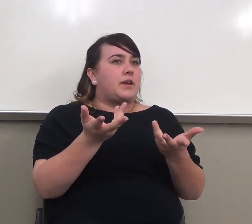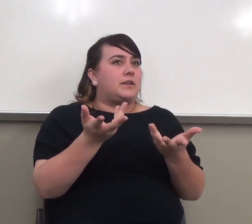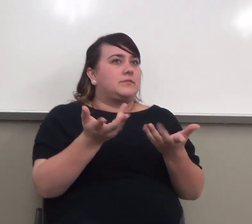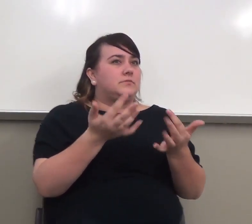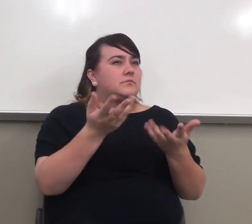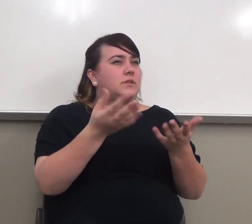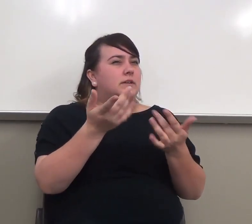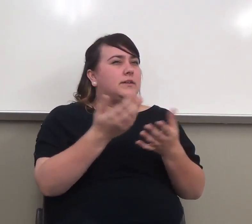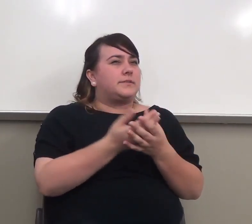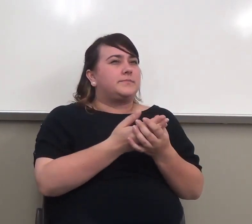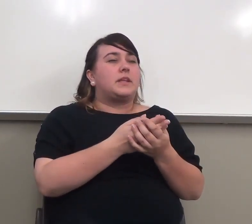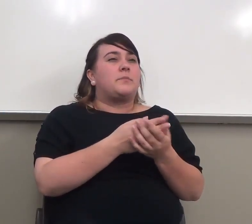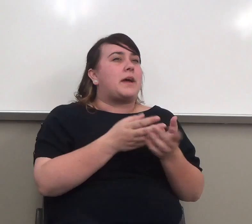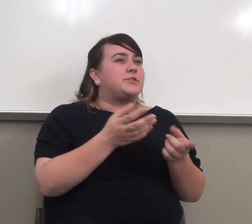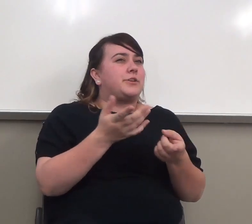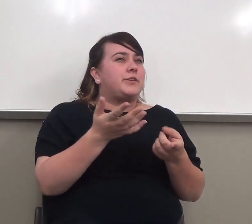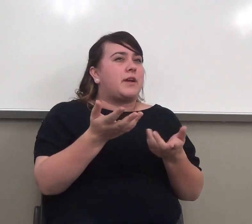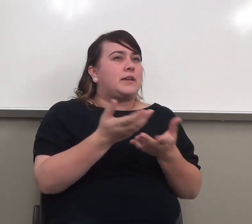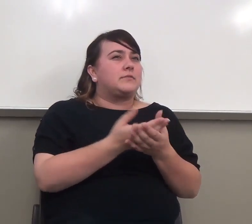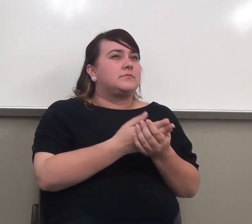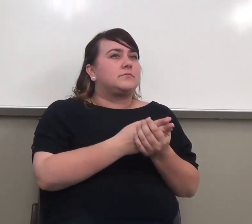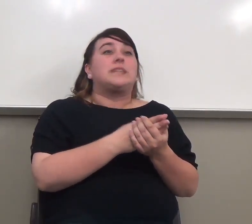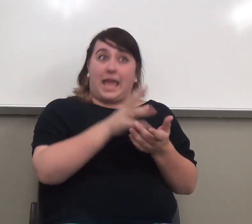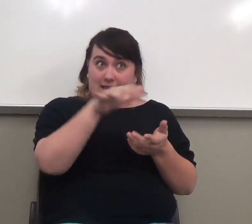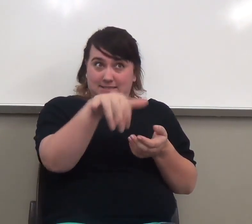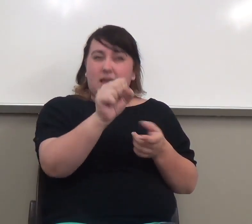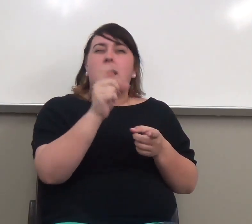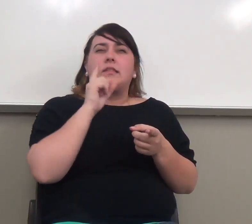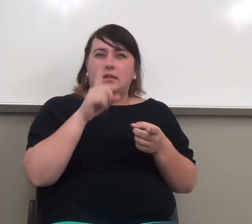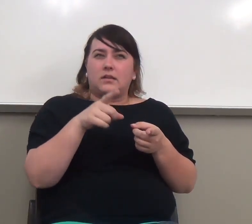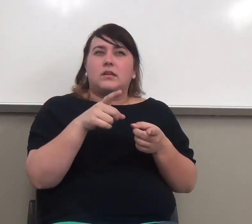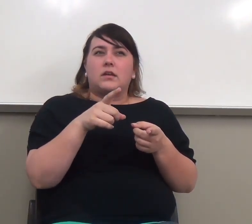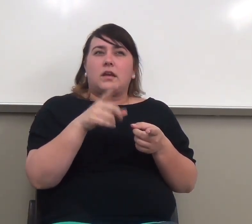that you've done? Creative writing? Yes, there's creative writing.